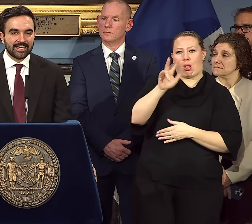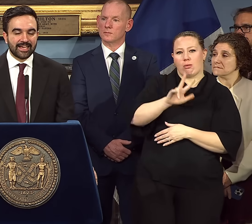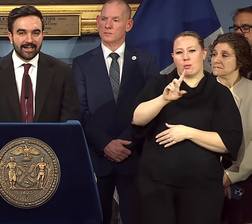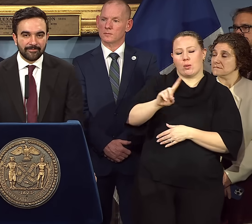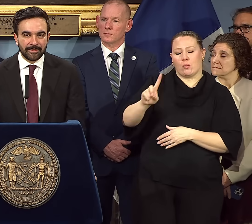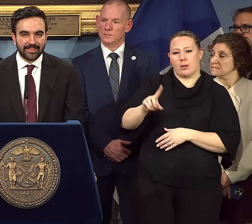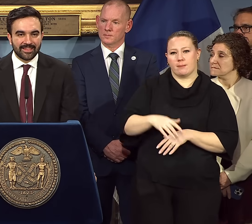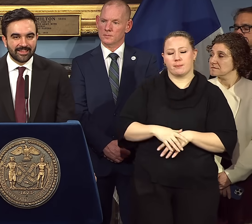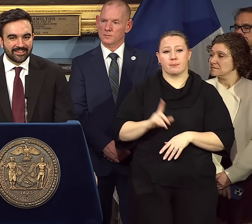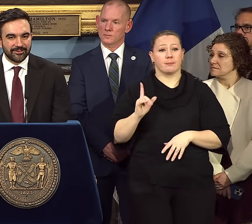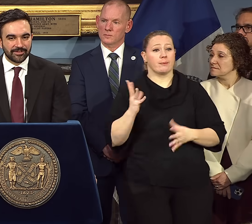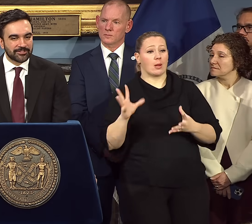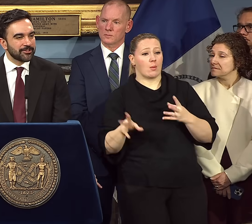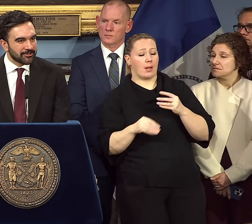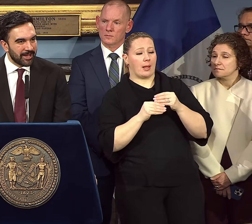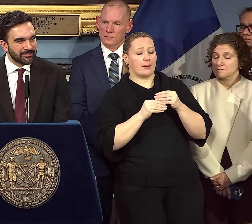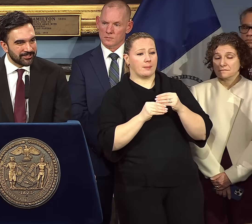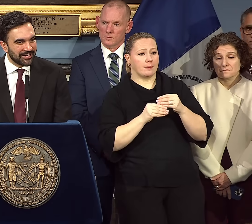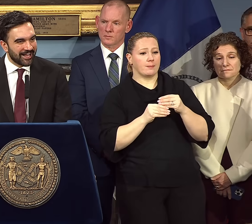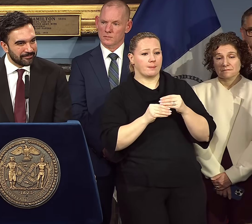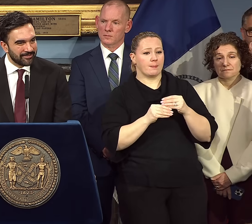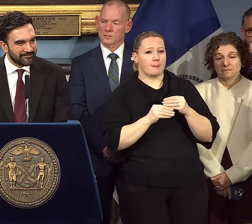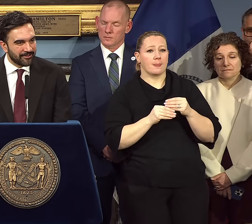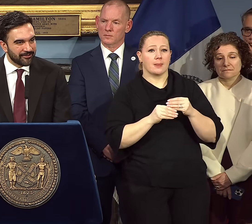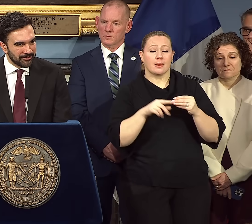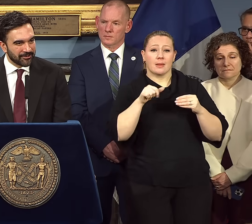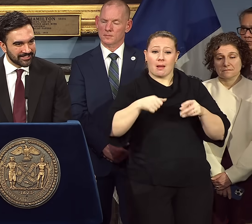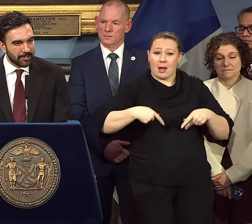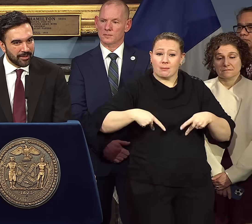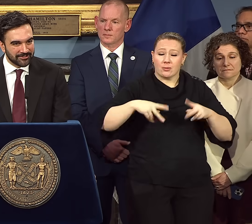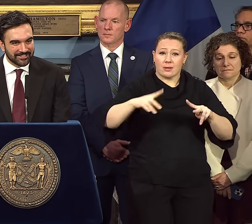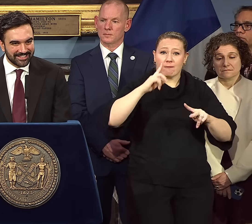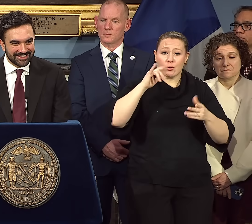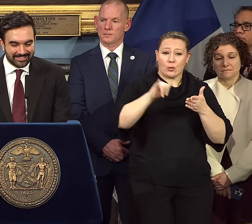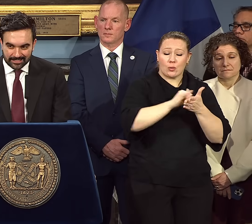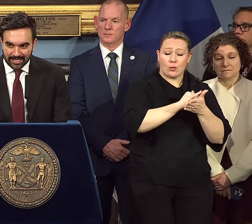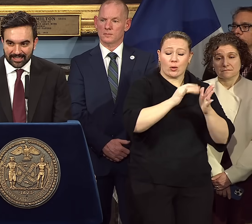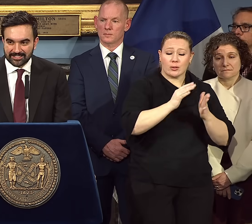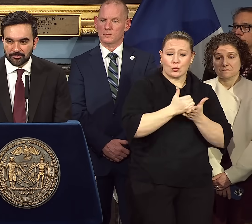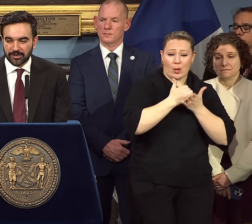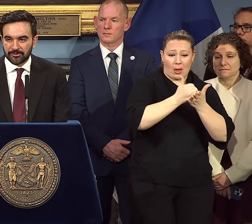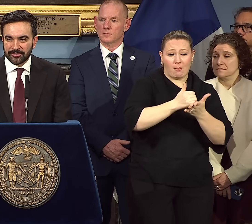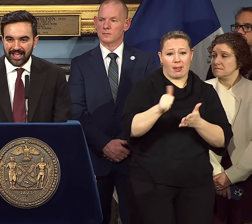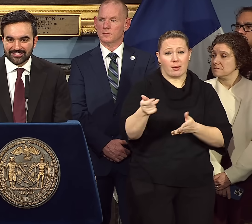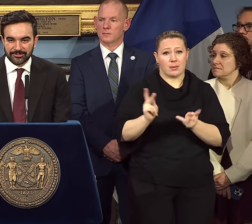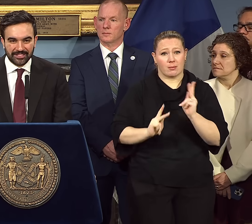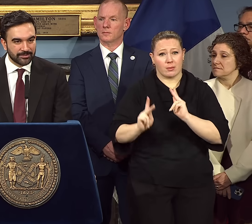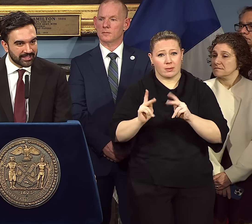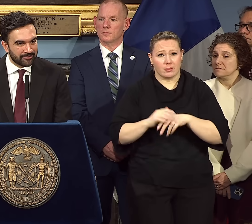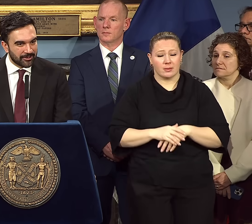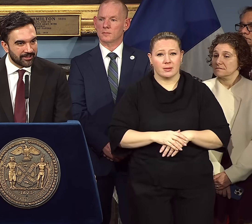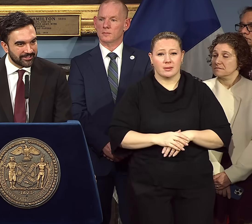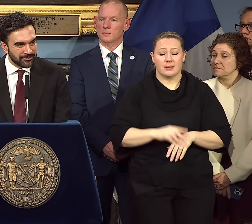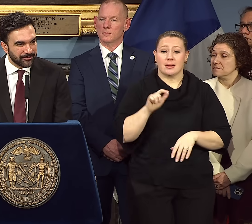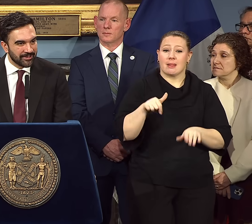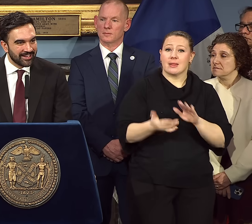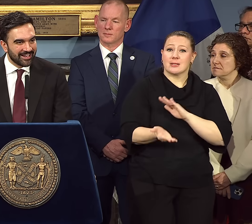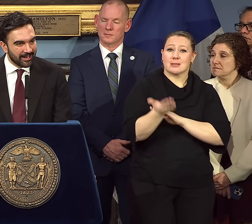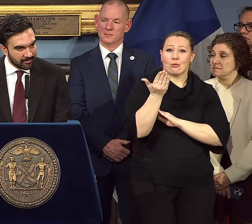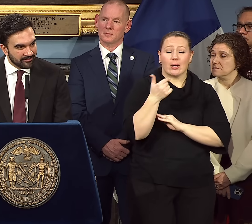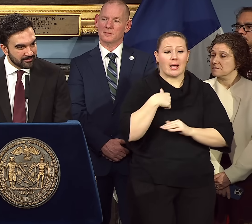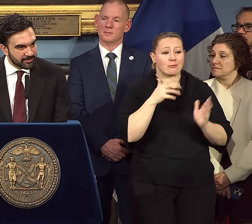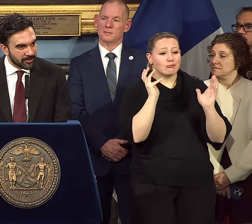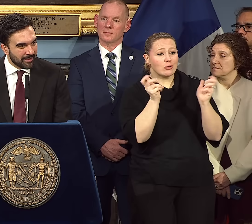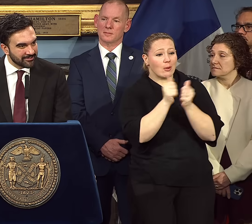thing, this is also an opportunity to help for New Yorkers to help others in need. Today, this morning, when we asked students what they were going to do,